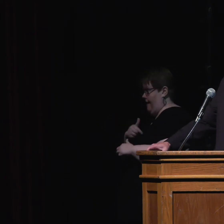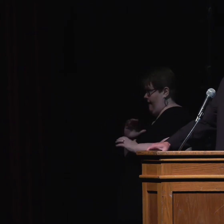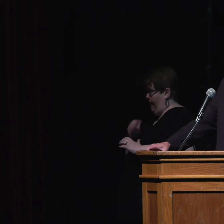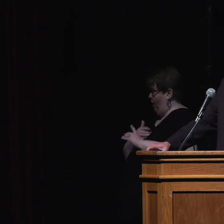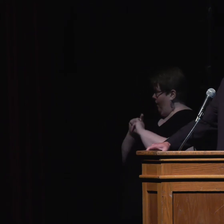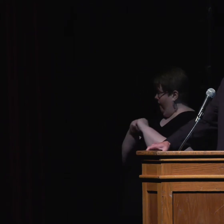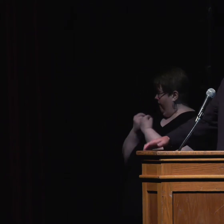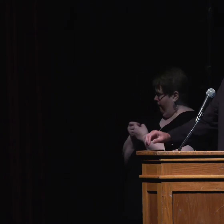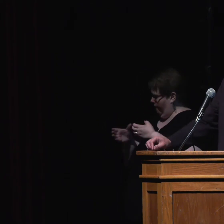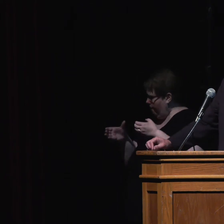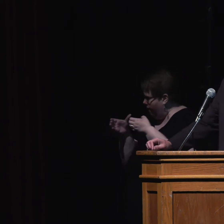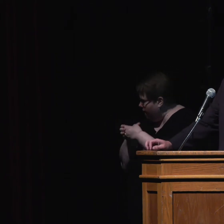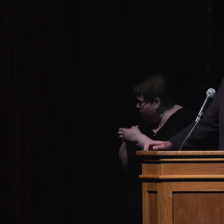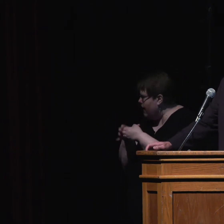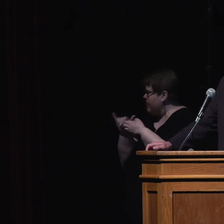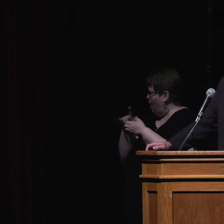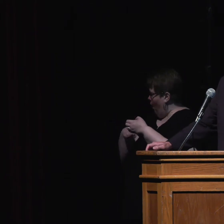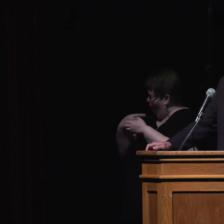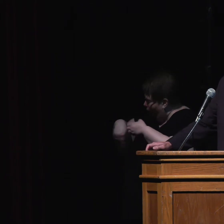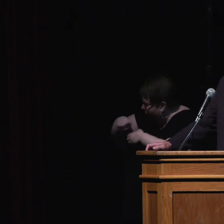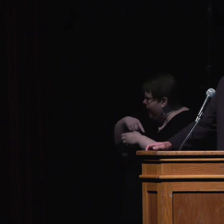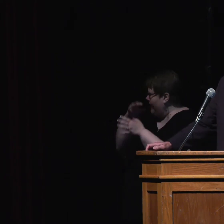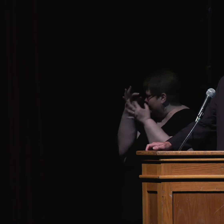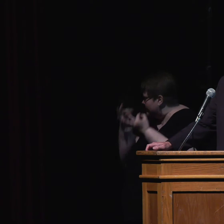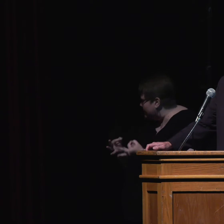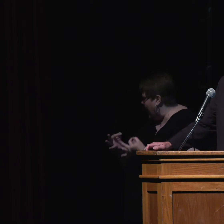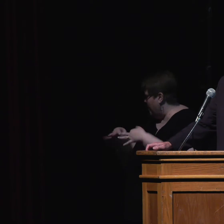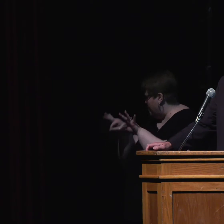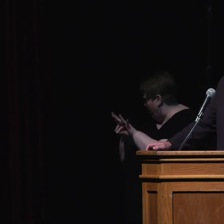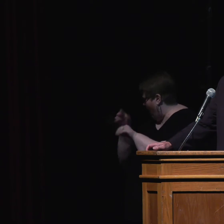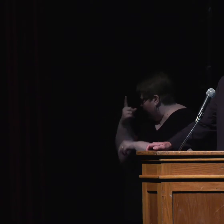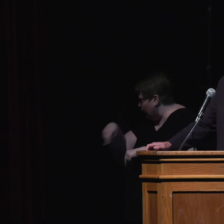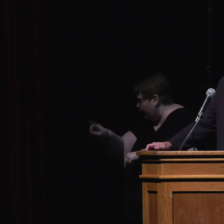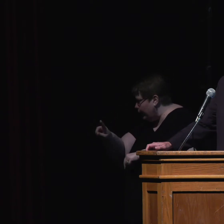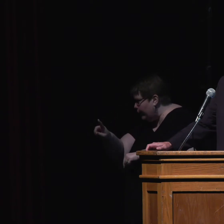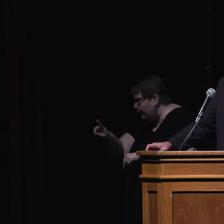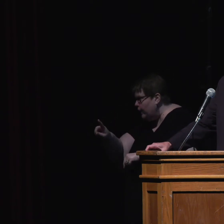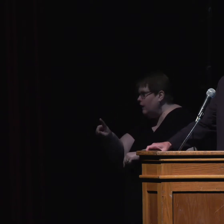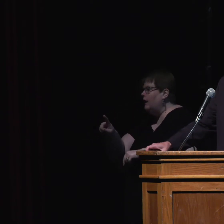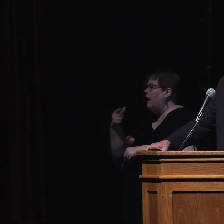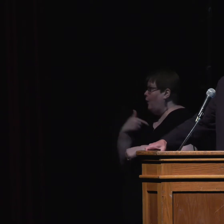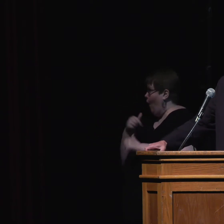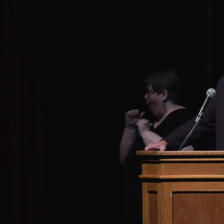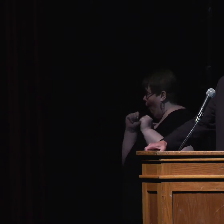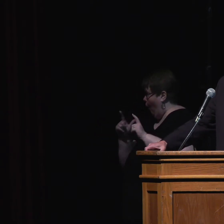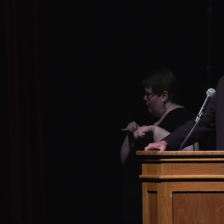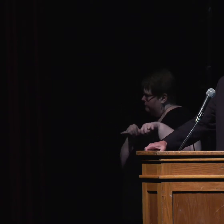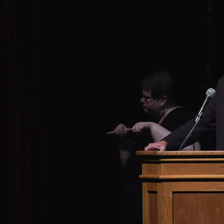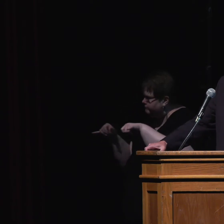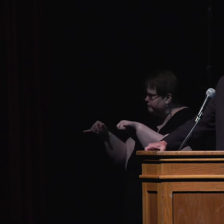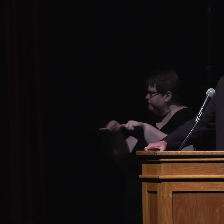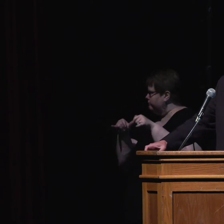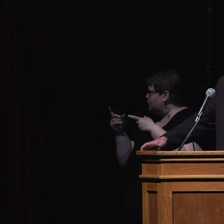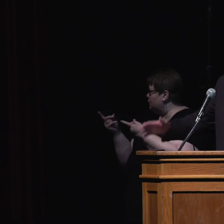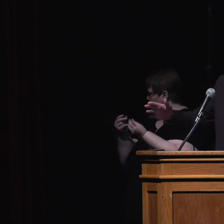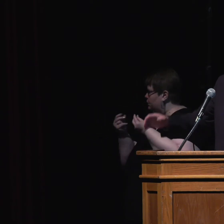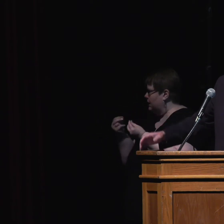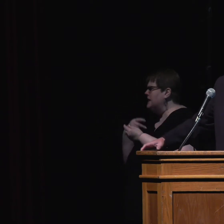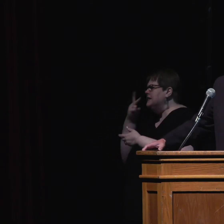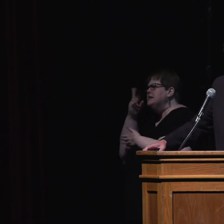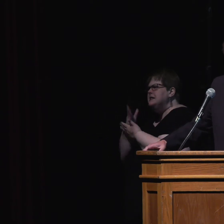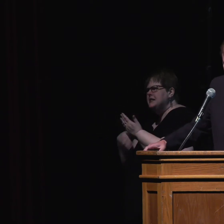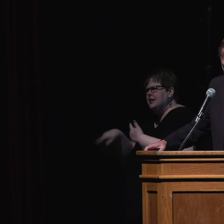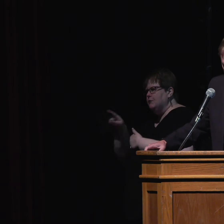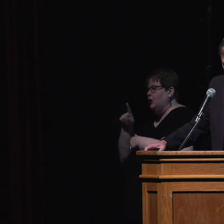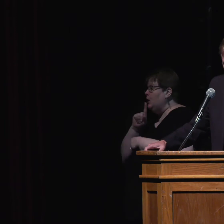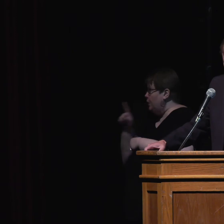team got together, and this is what we decided was important for you, and we're all going to be doing that. And I see that some of